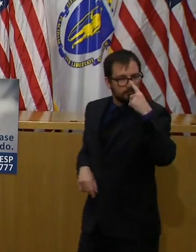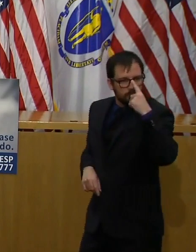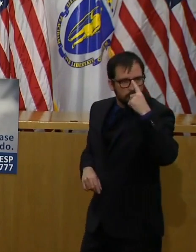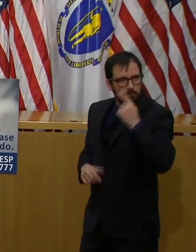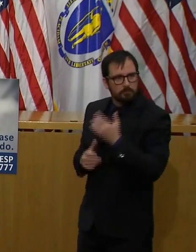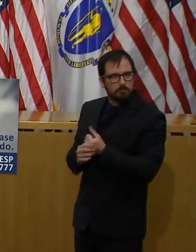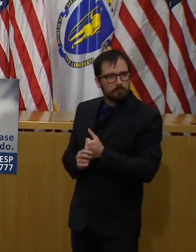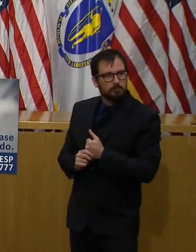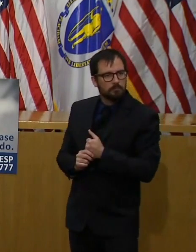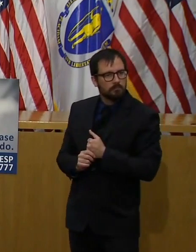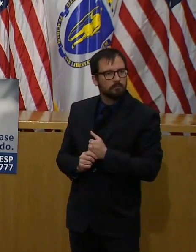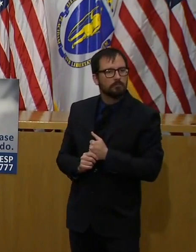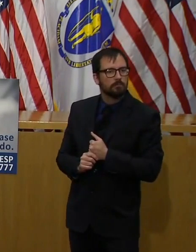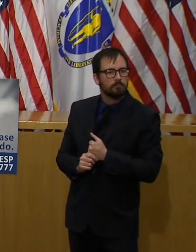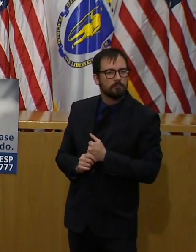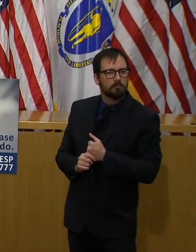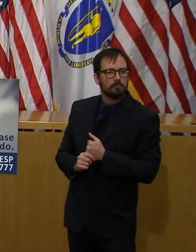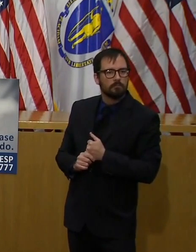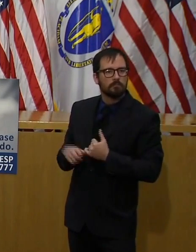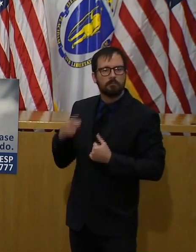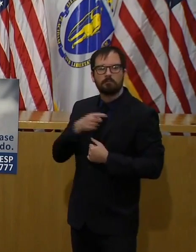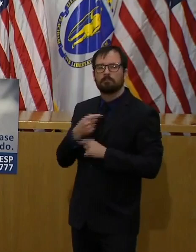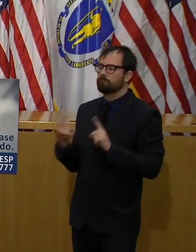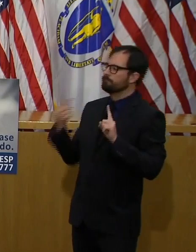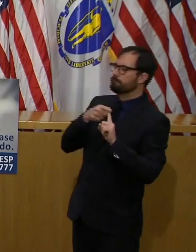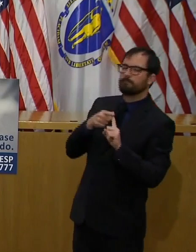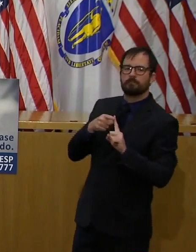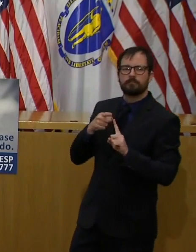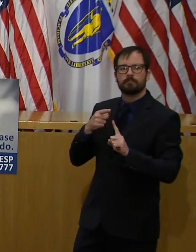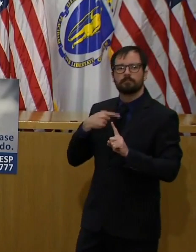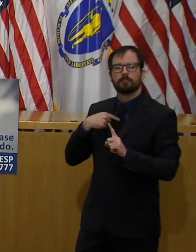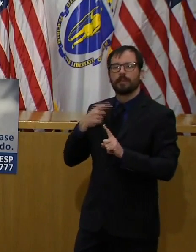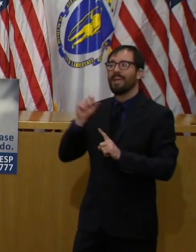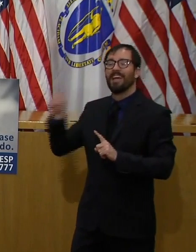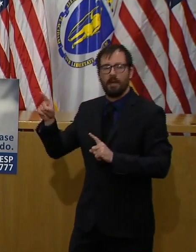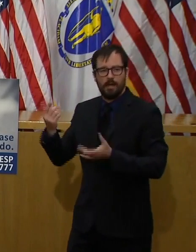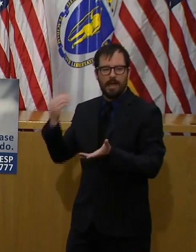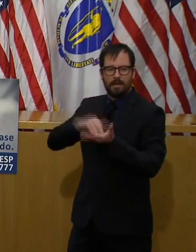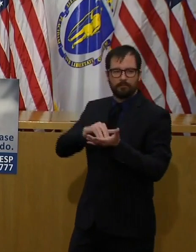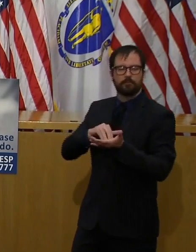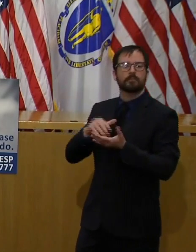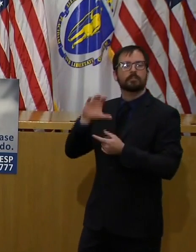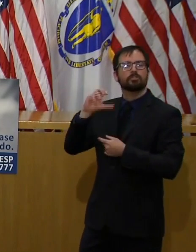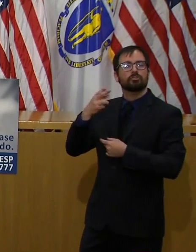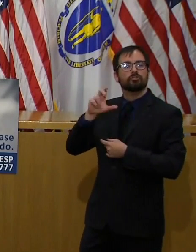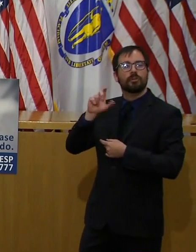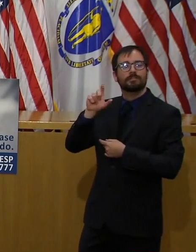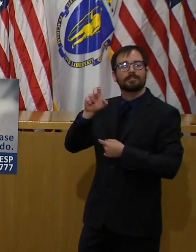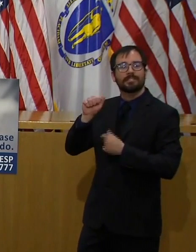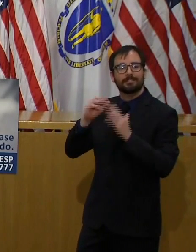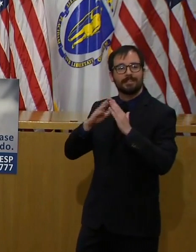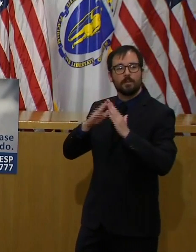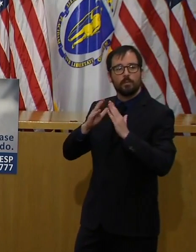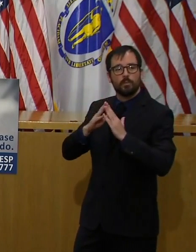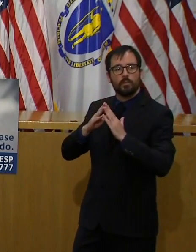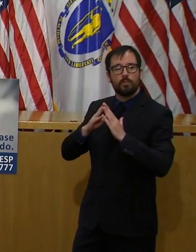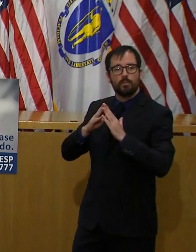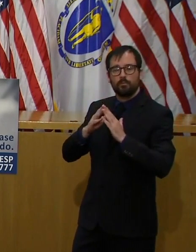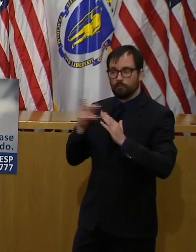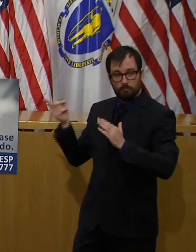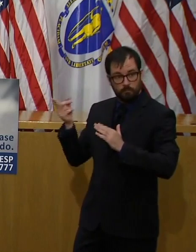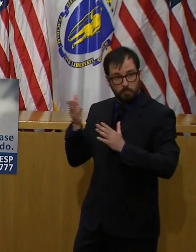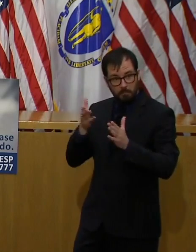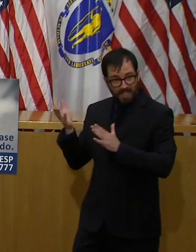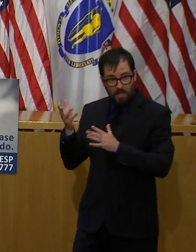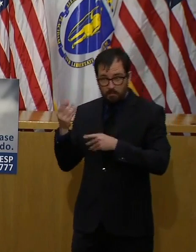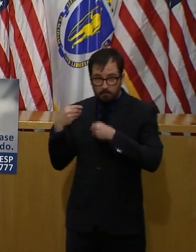done already. What more can or will the state plan to funnel there to help, given that obviously we're going through the surge and